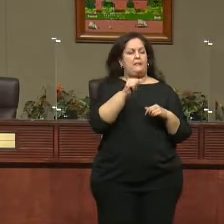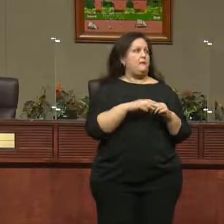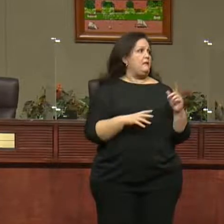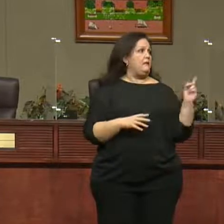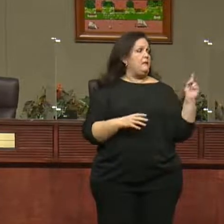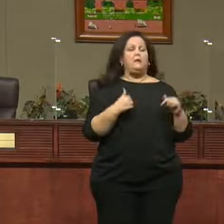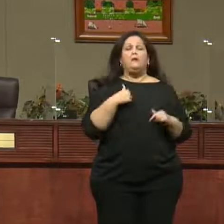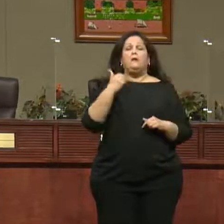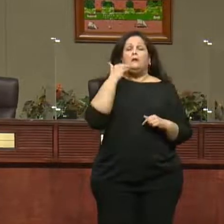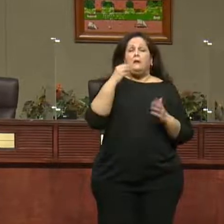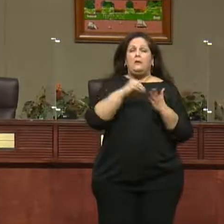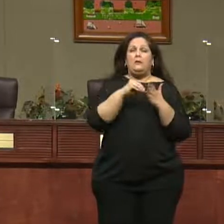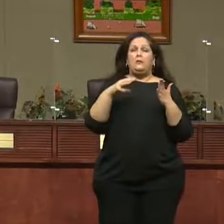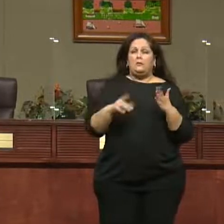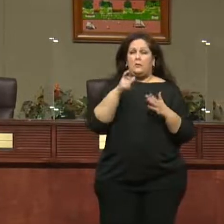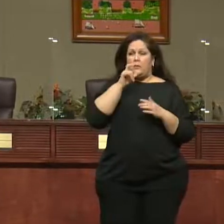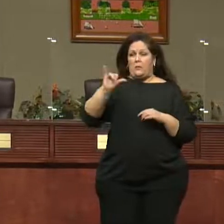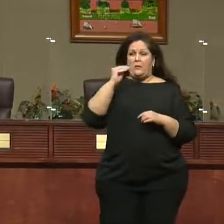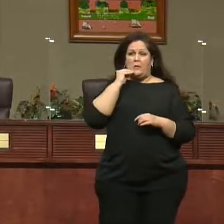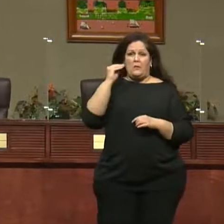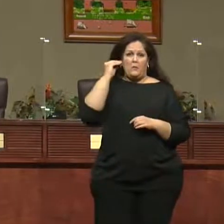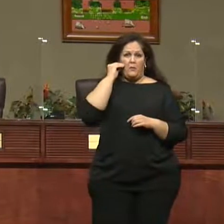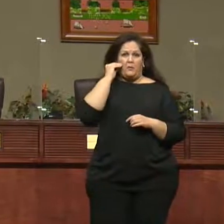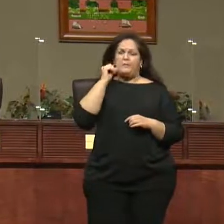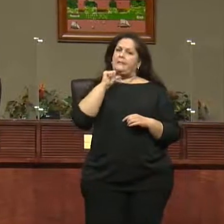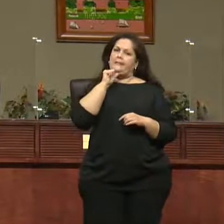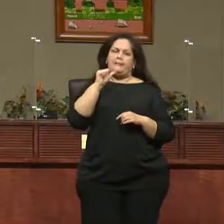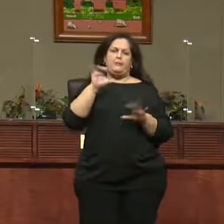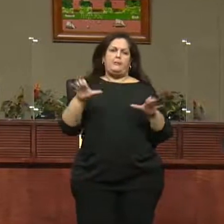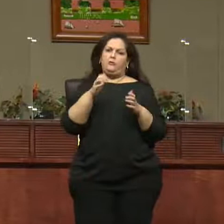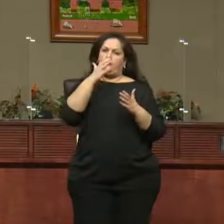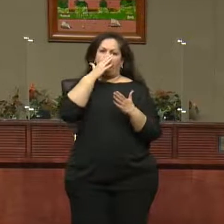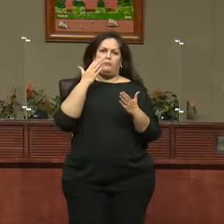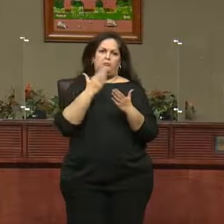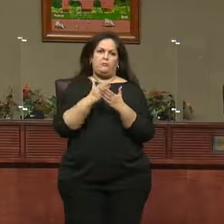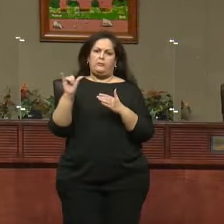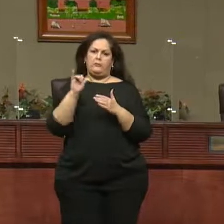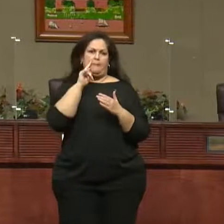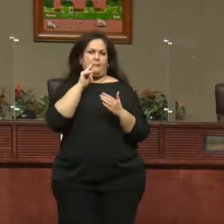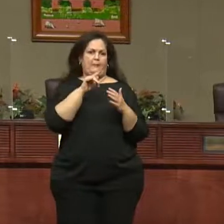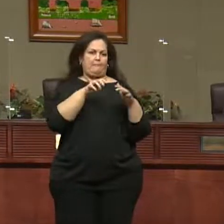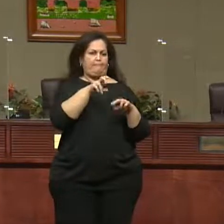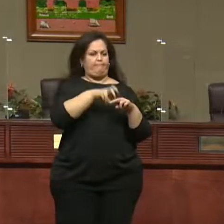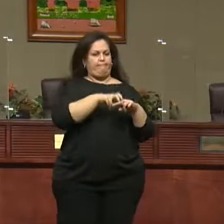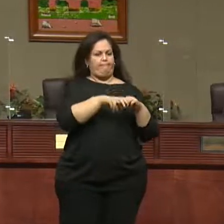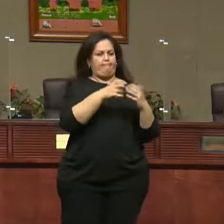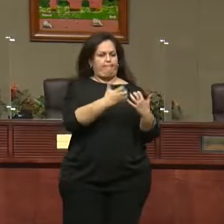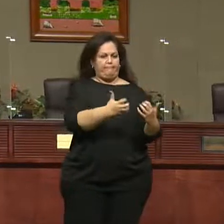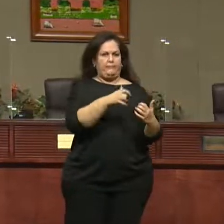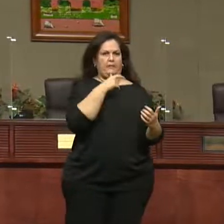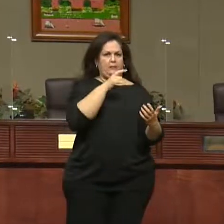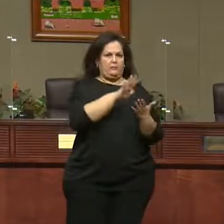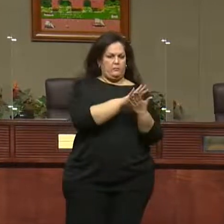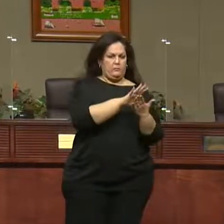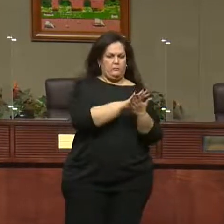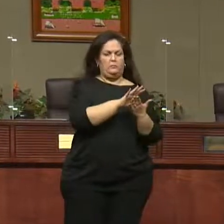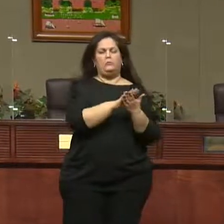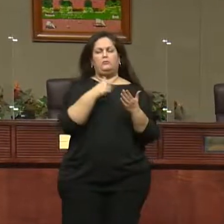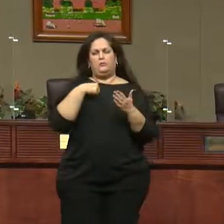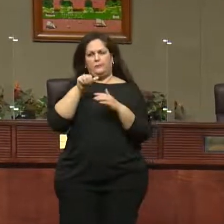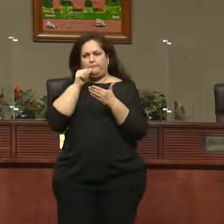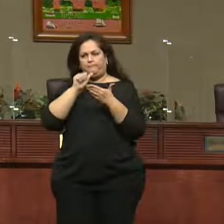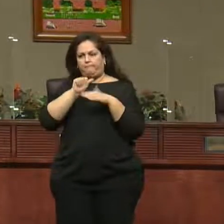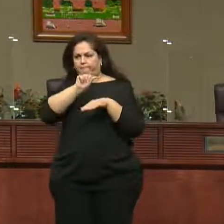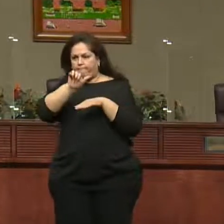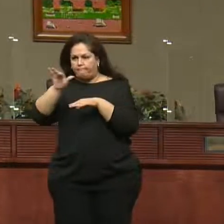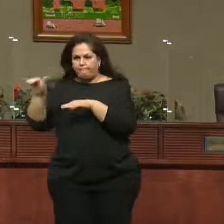know that the students that are at home are not performing as well as those that are face-to-face, and we've sent letters out encouraging parents